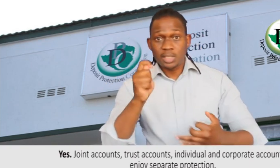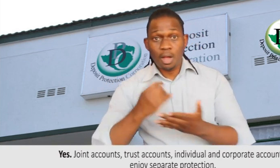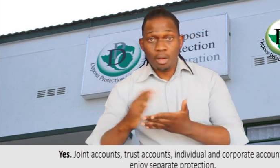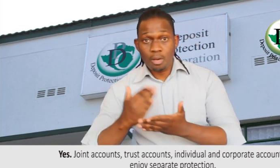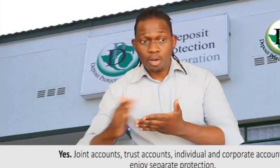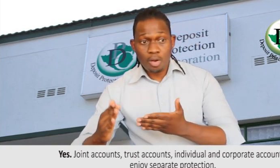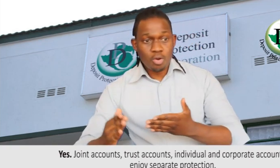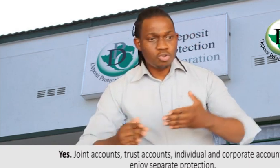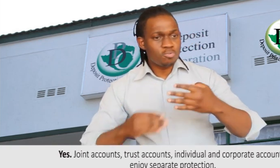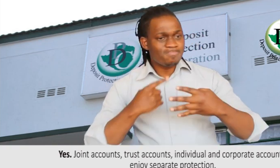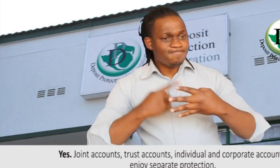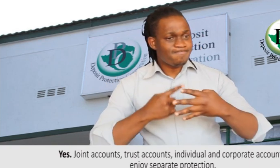protection.